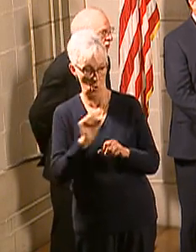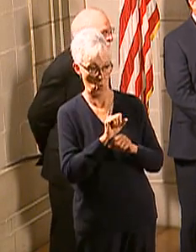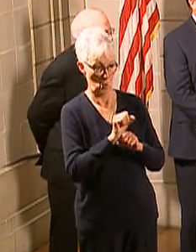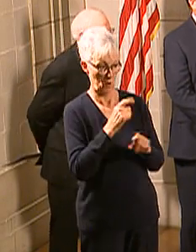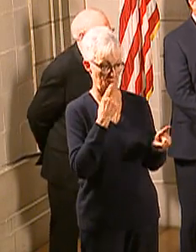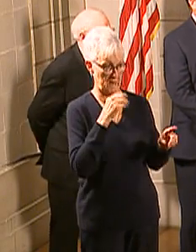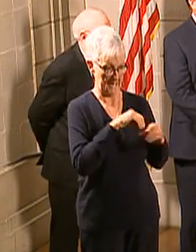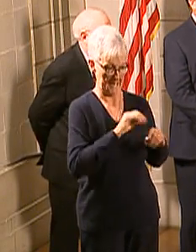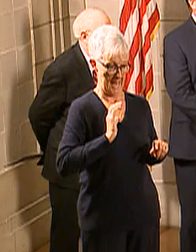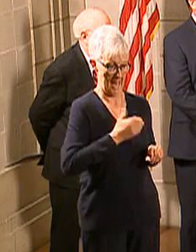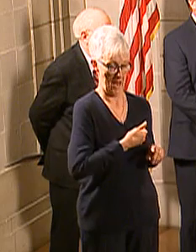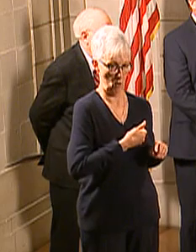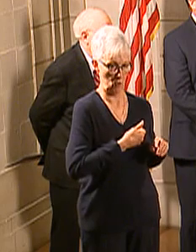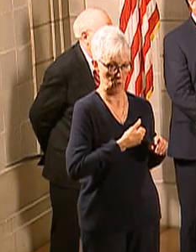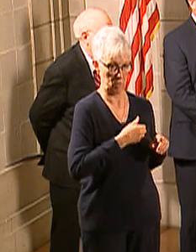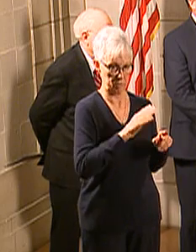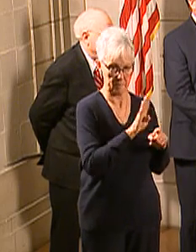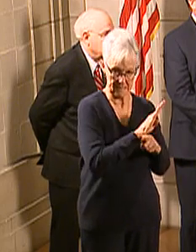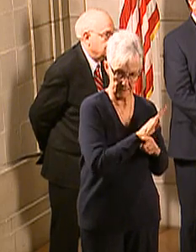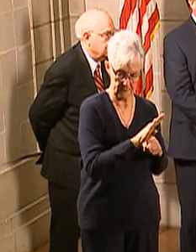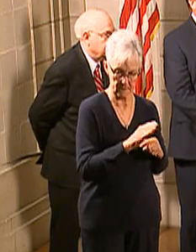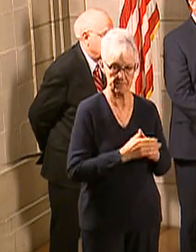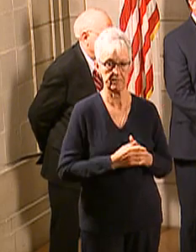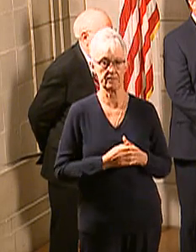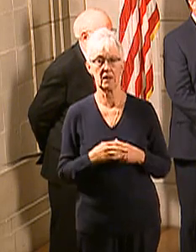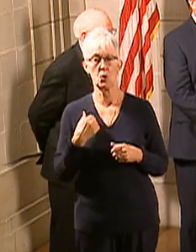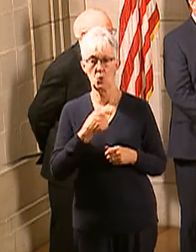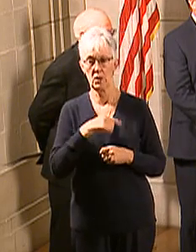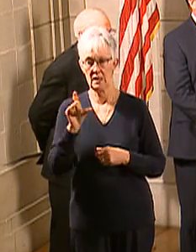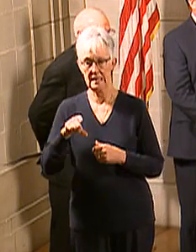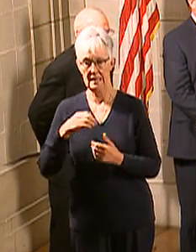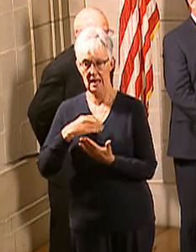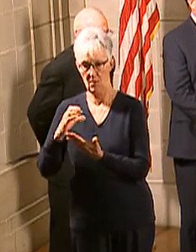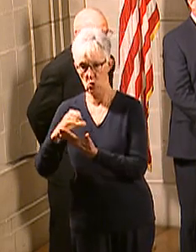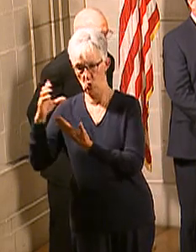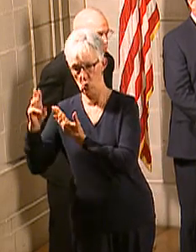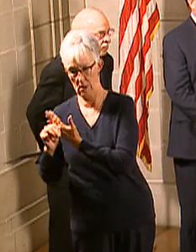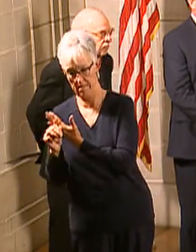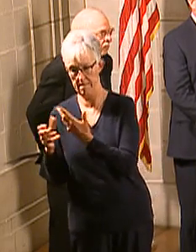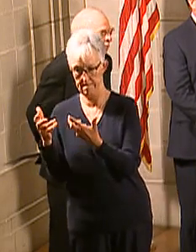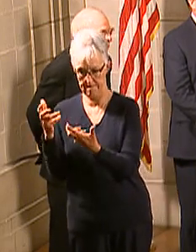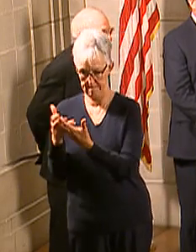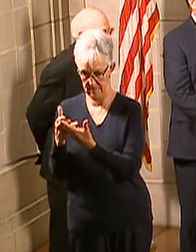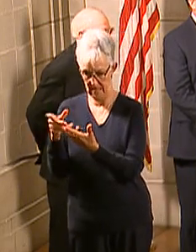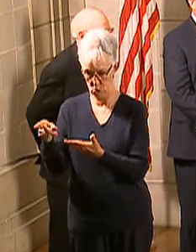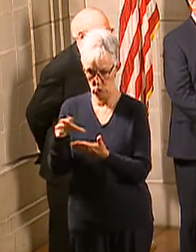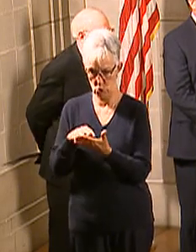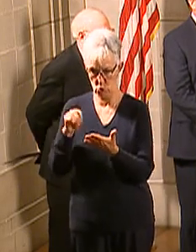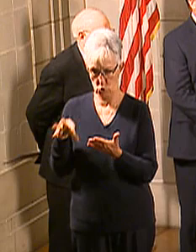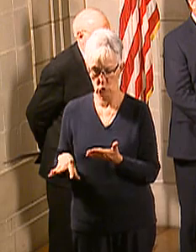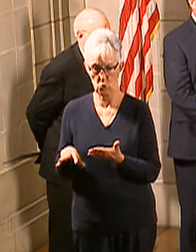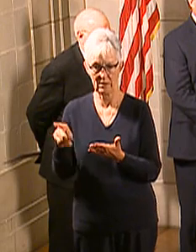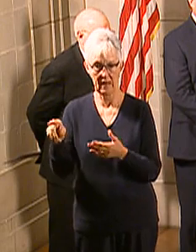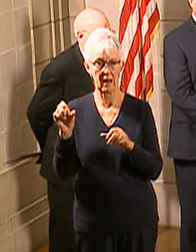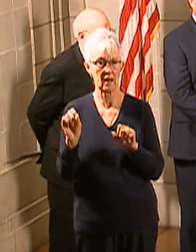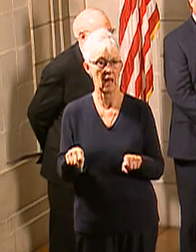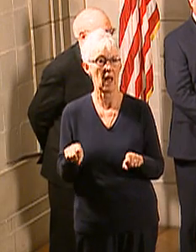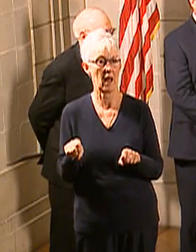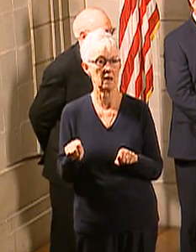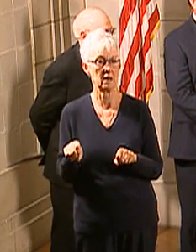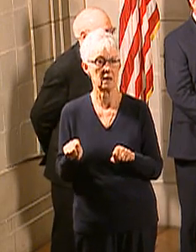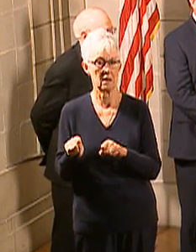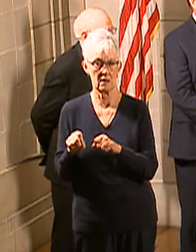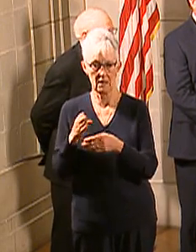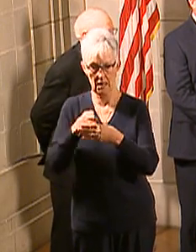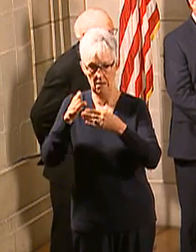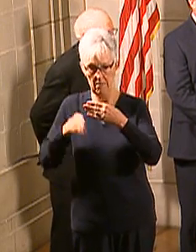for us, it's very critical to be able to have a curriculum that then matches up with what the students would be able to do when they're working at Lindsay, and